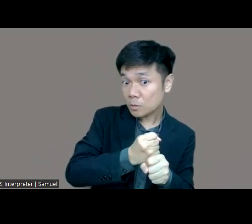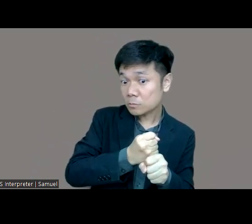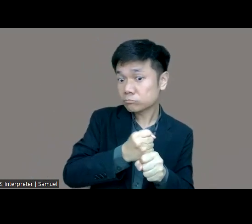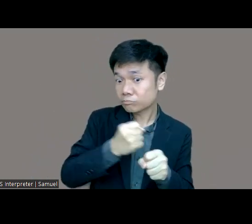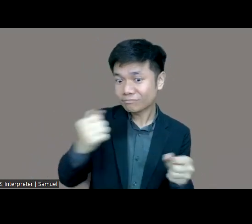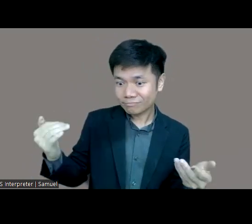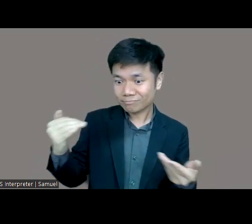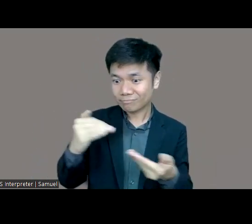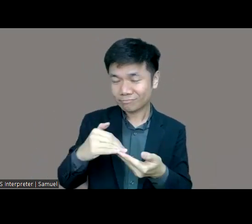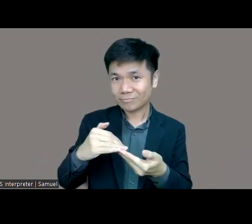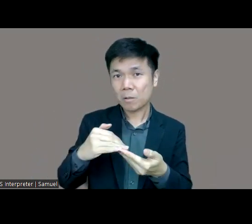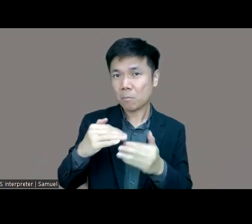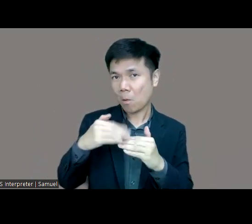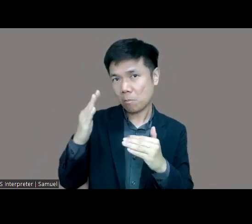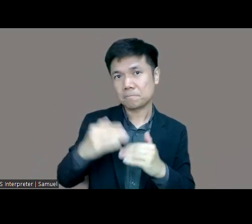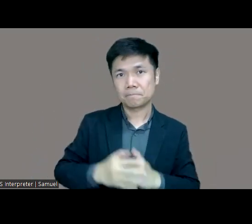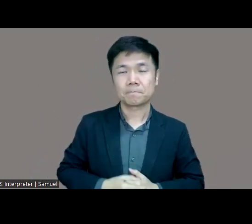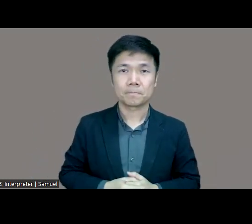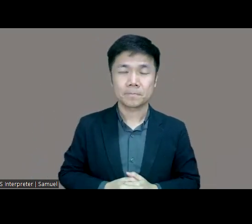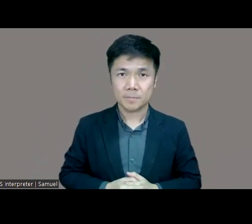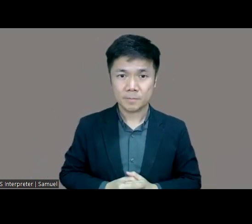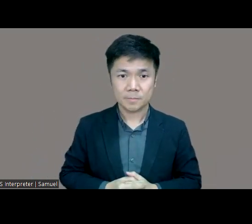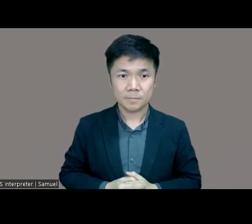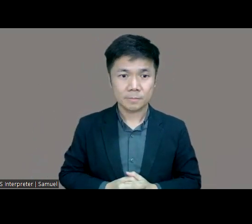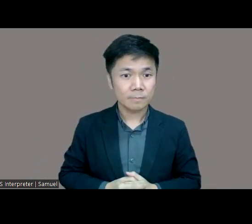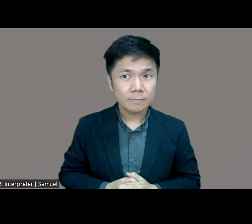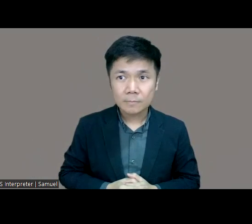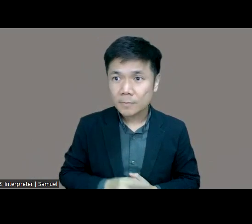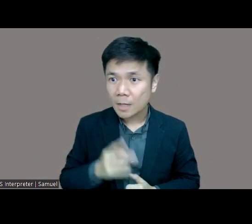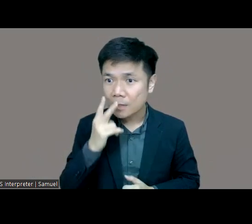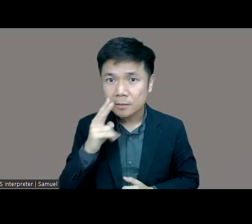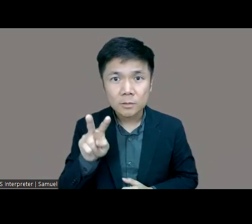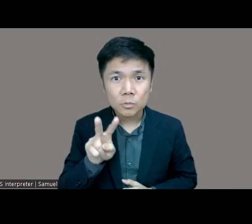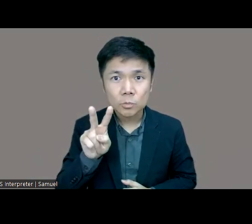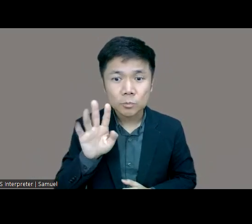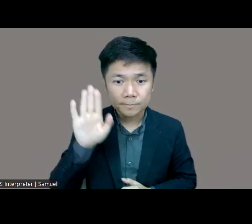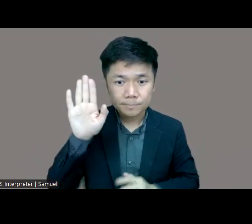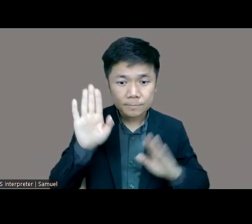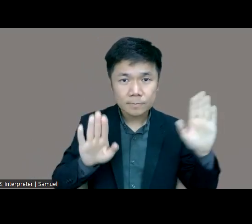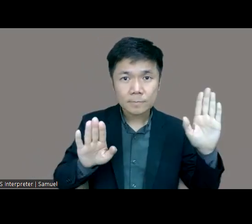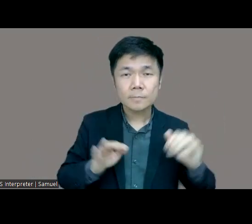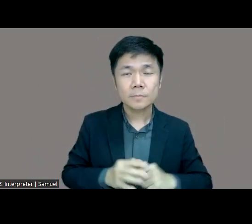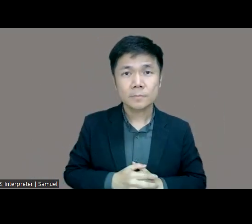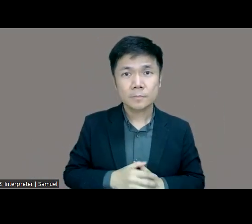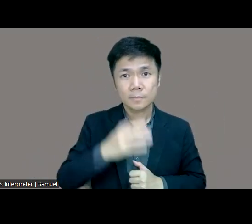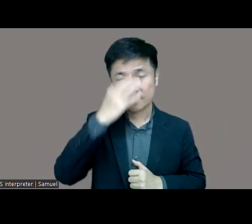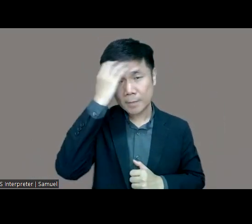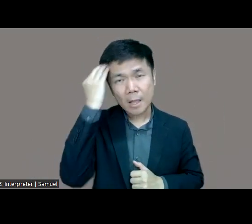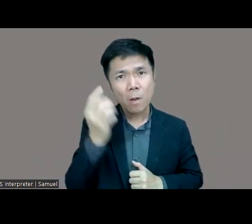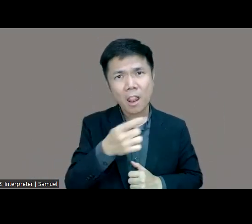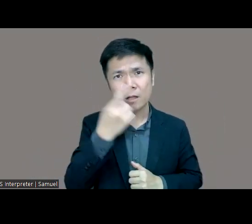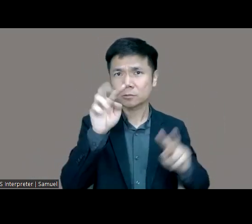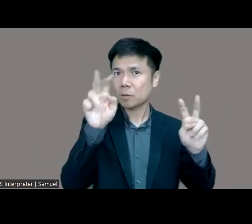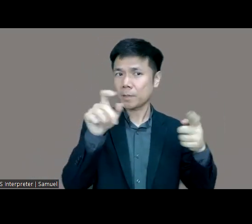like to see as well that I see other two mentions. So Armel mentioned as well capacity